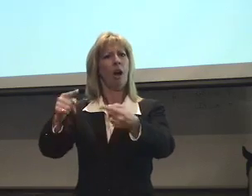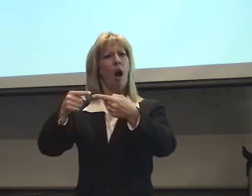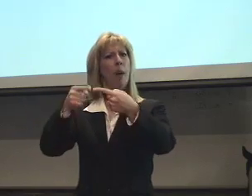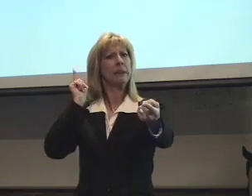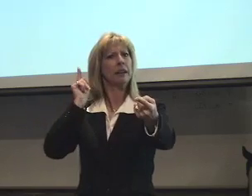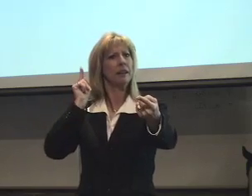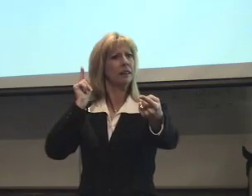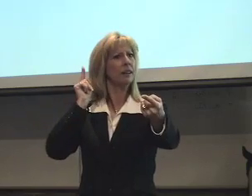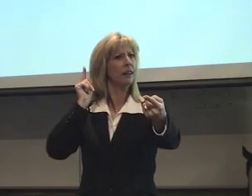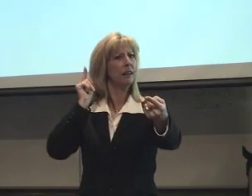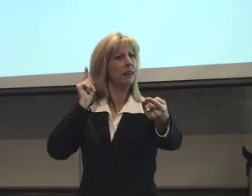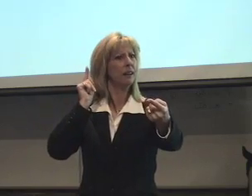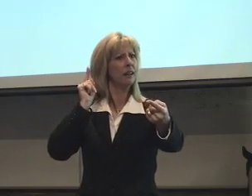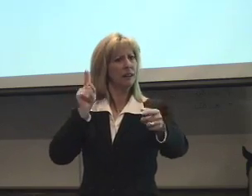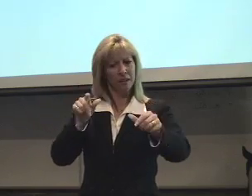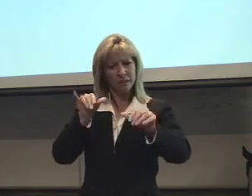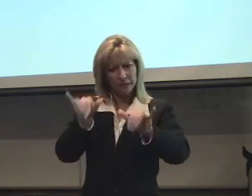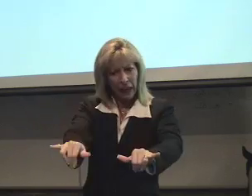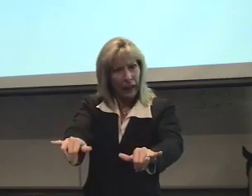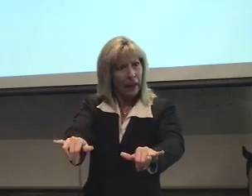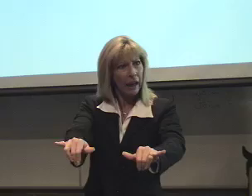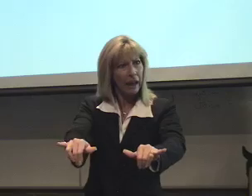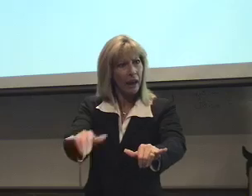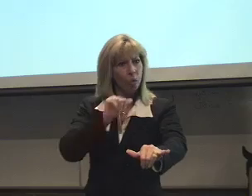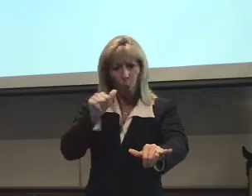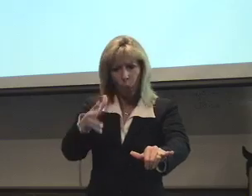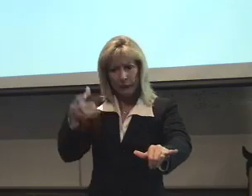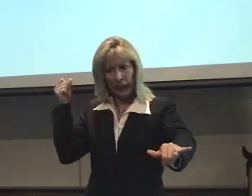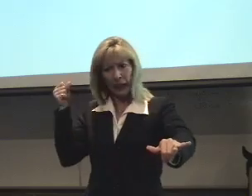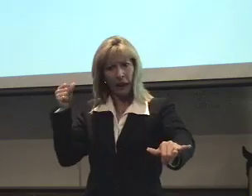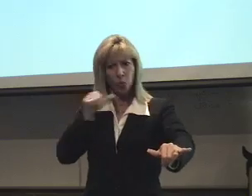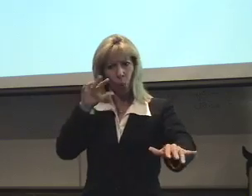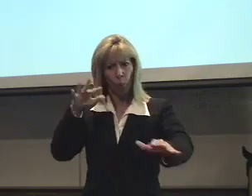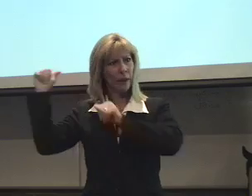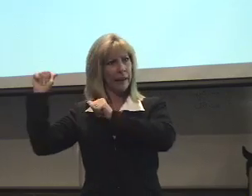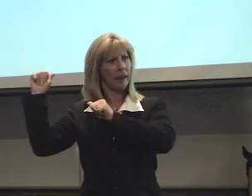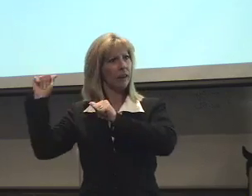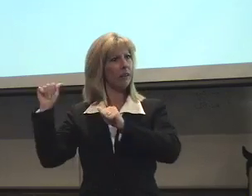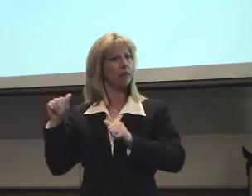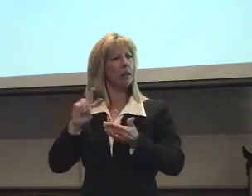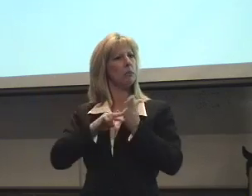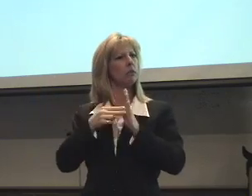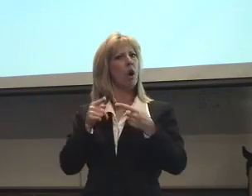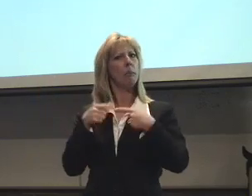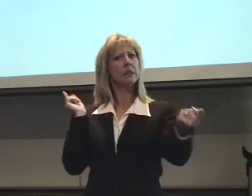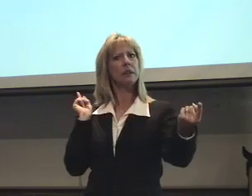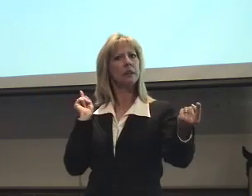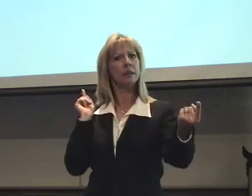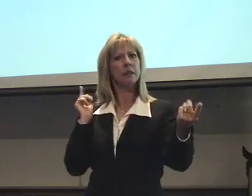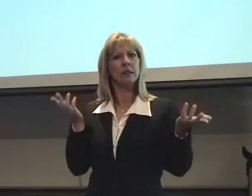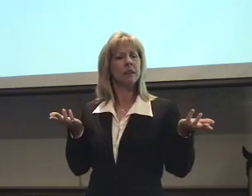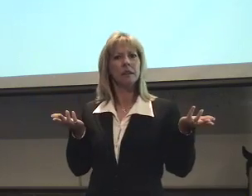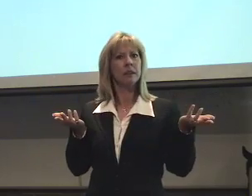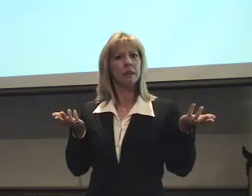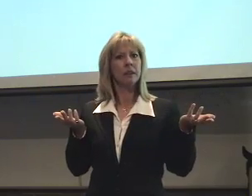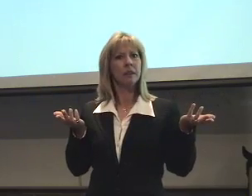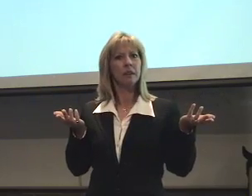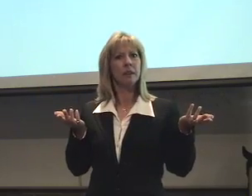away. Don't leave. It means the opposite of this. So, you have horror stories of deaf